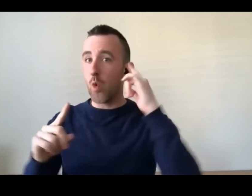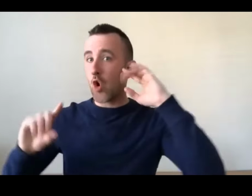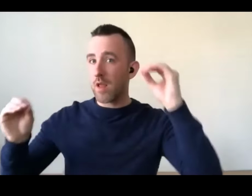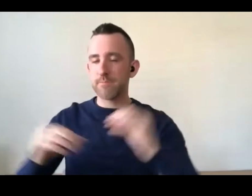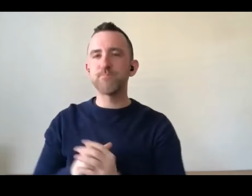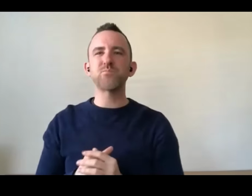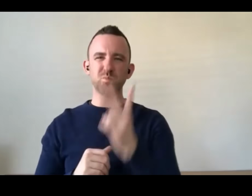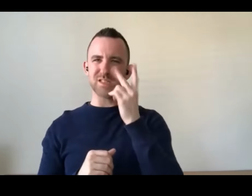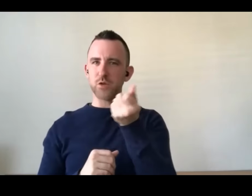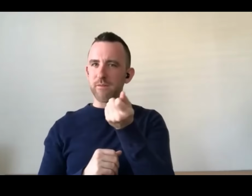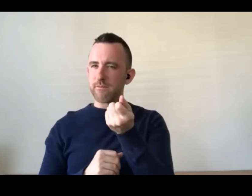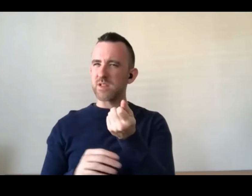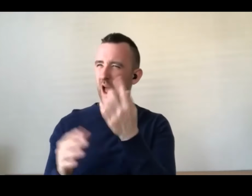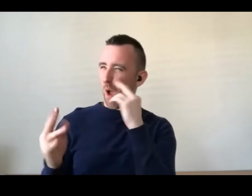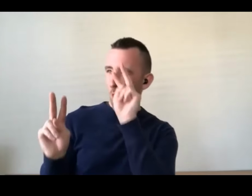couple of questions